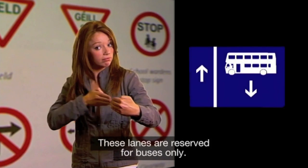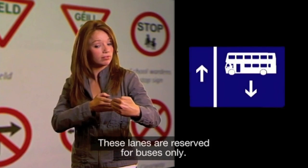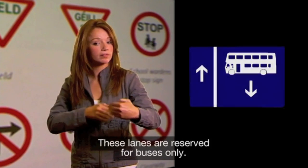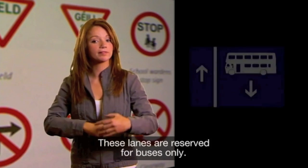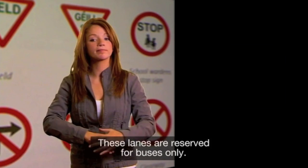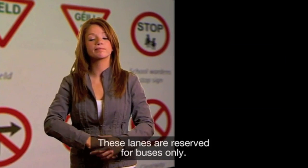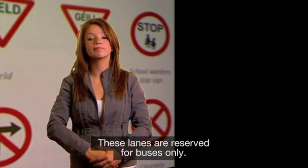only.